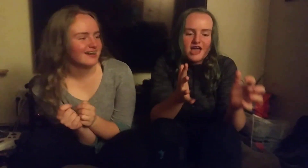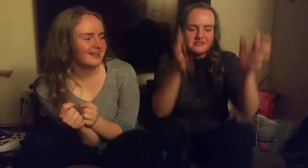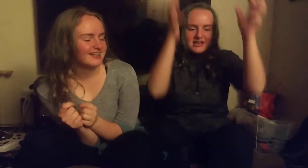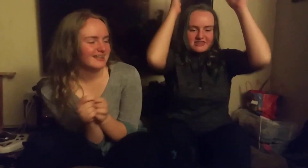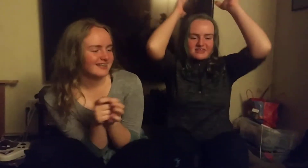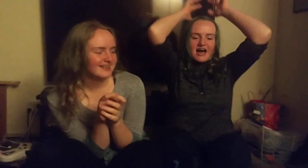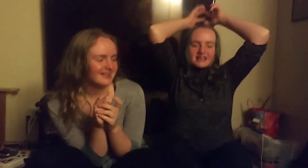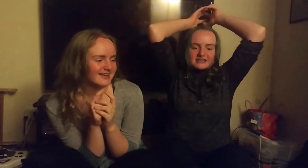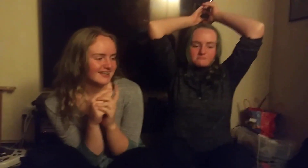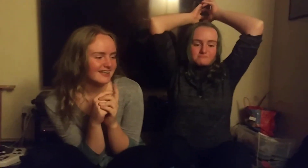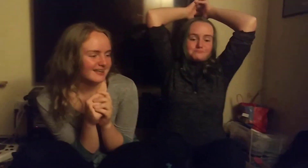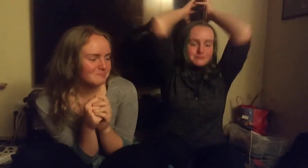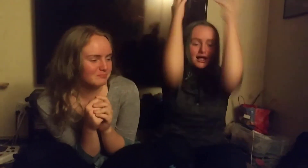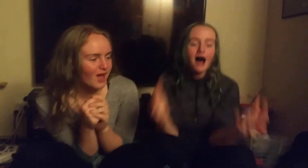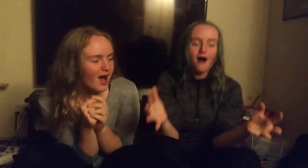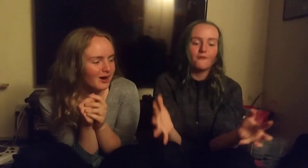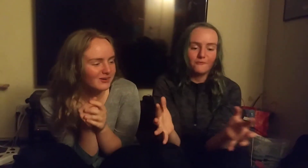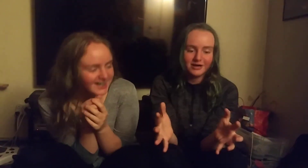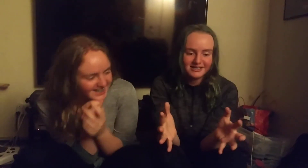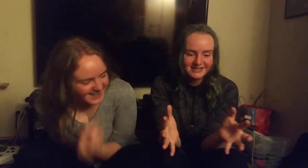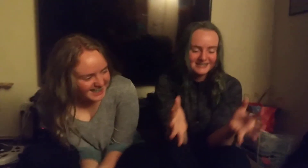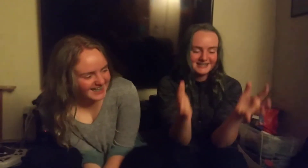it's gonna blow!